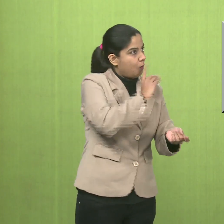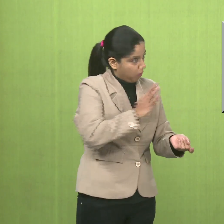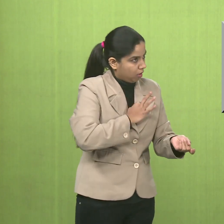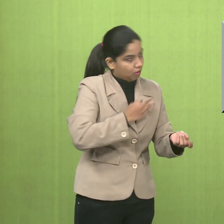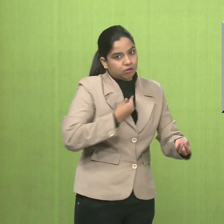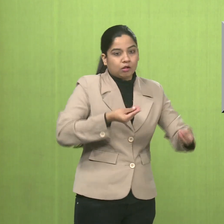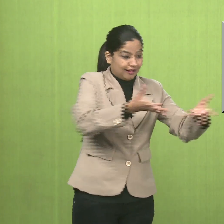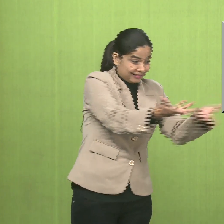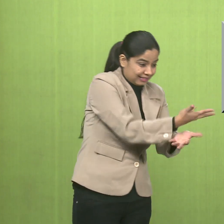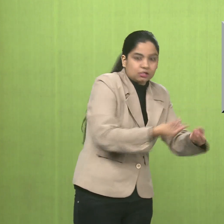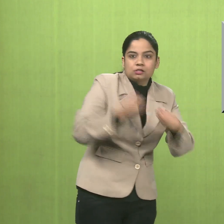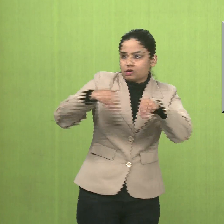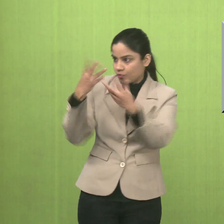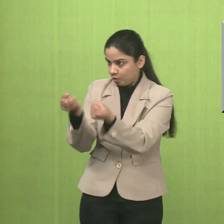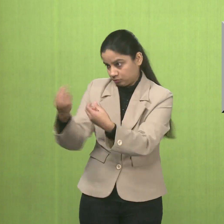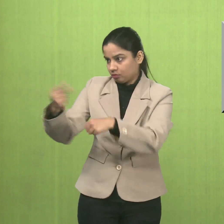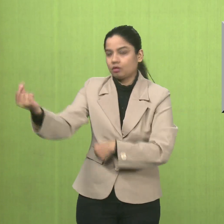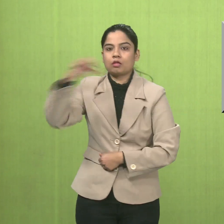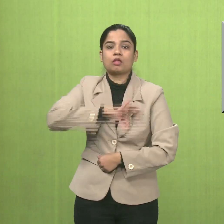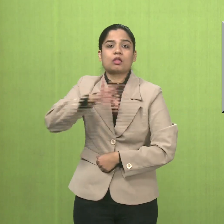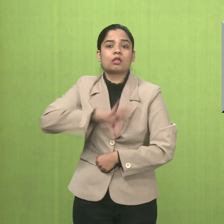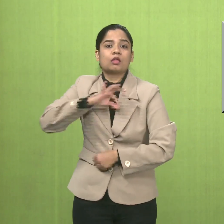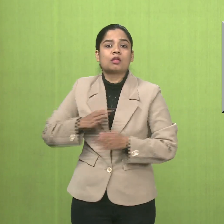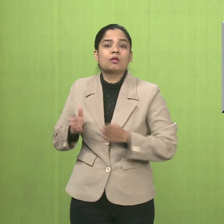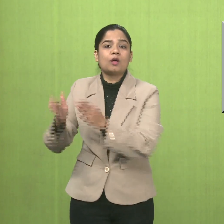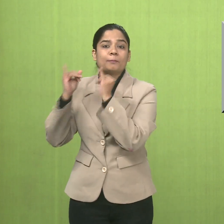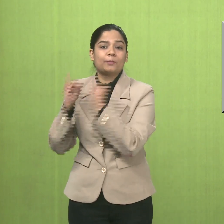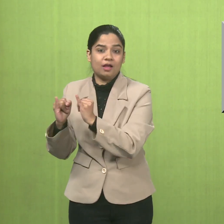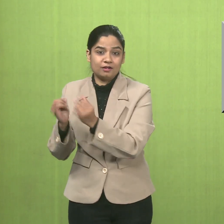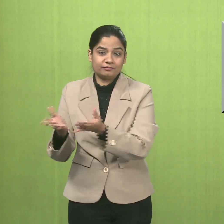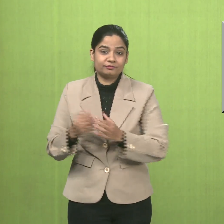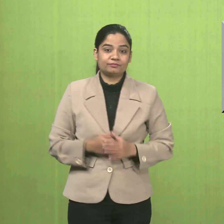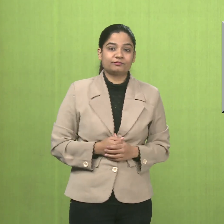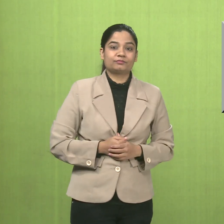and drug peddling also, making money out of drug peddling.